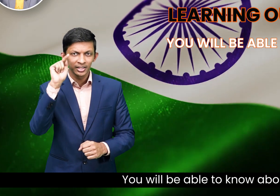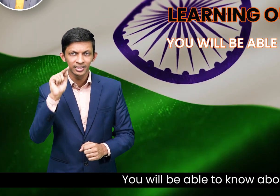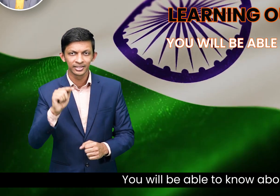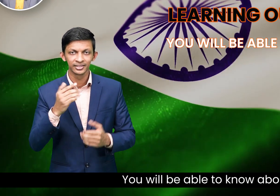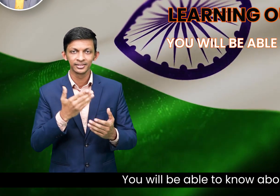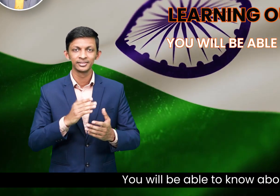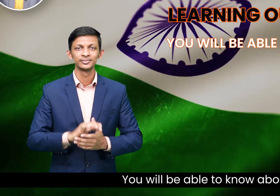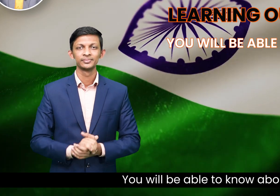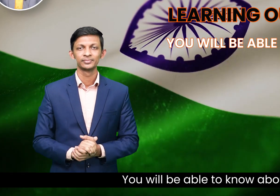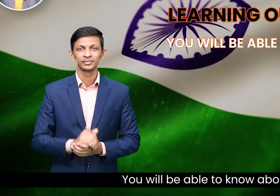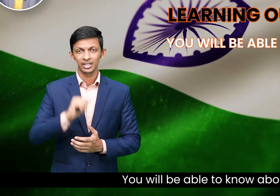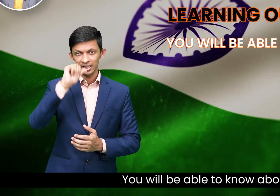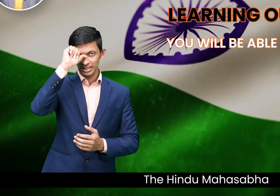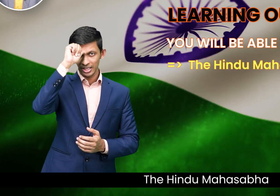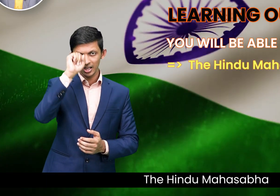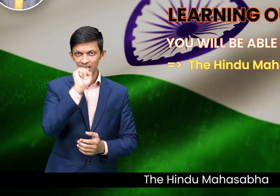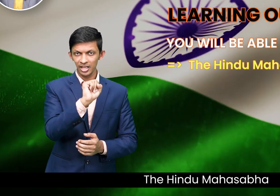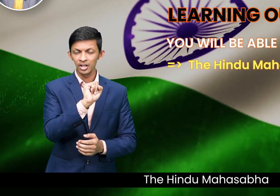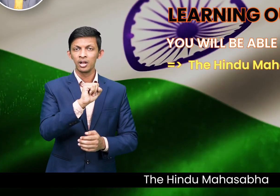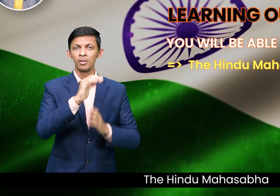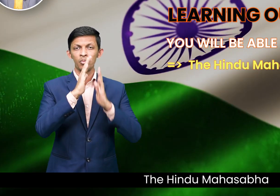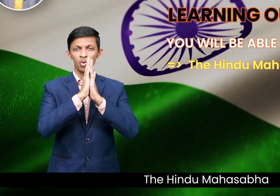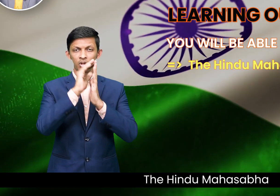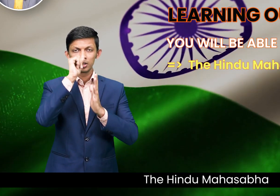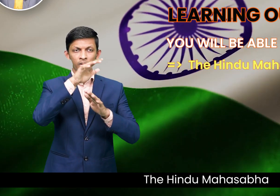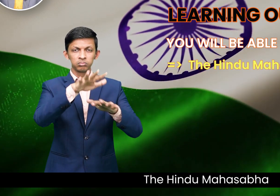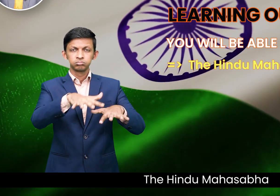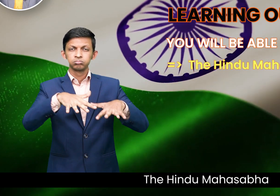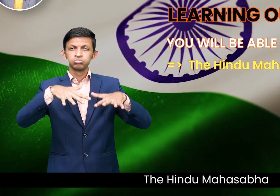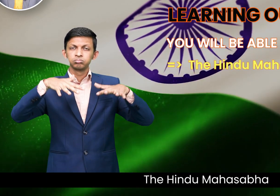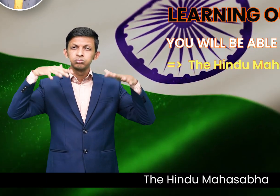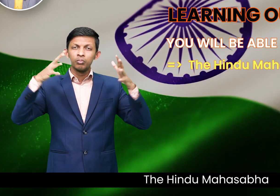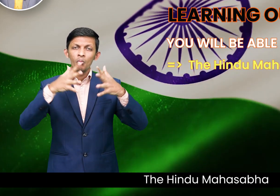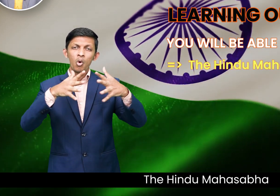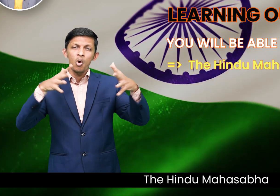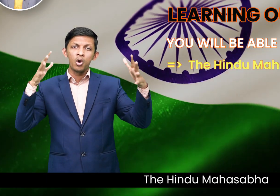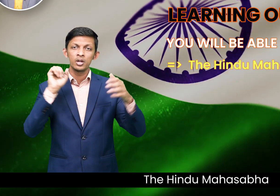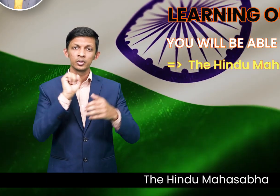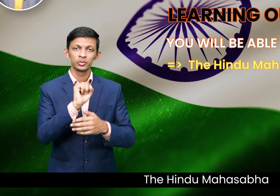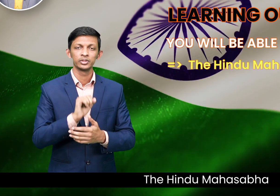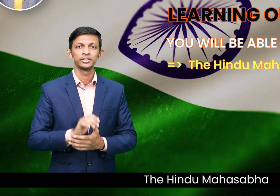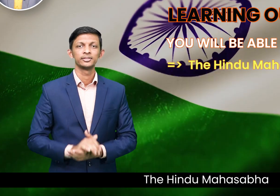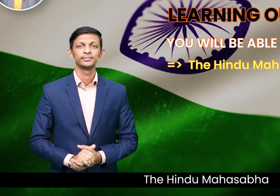to know about the Hindu Mahasabha,